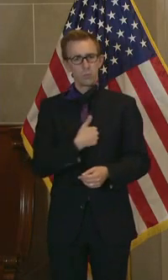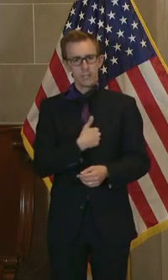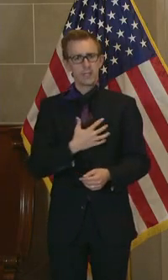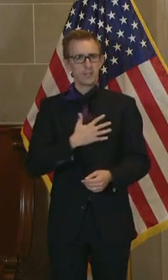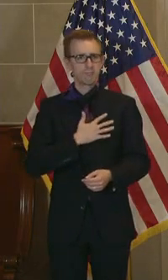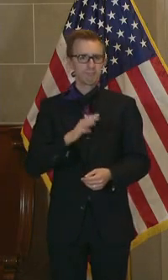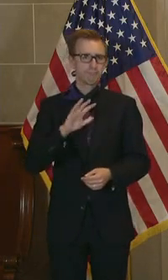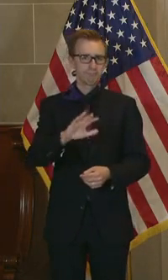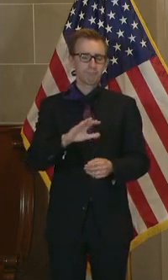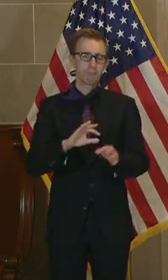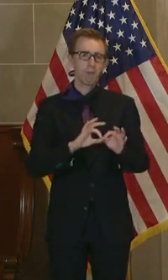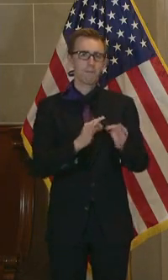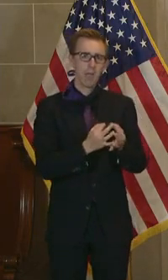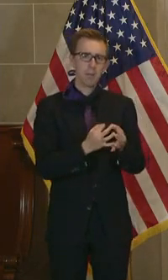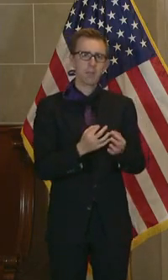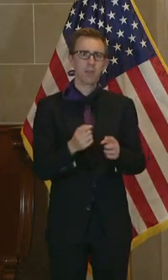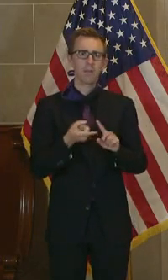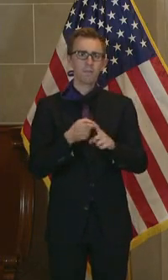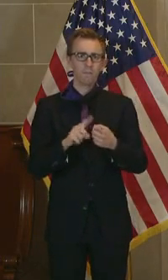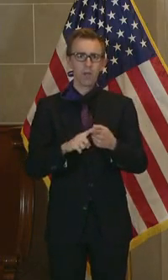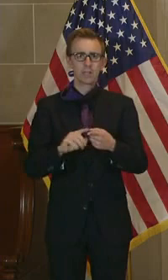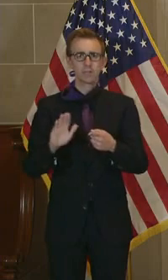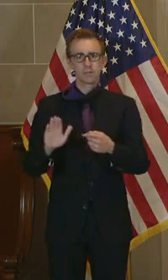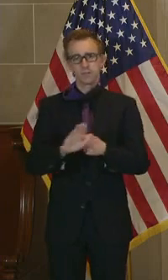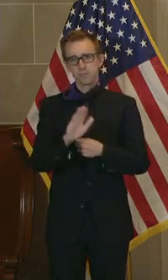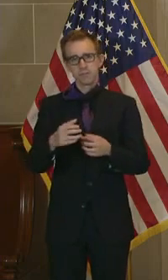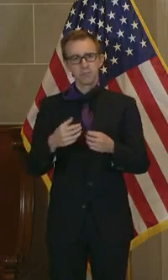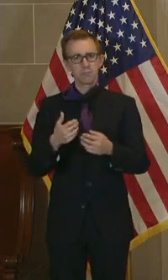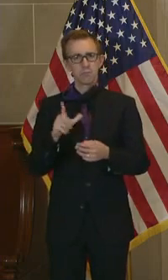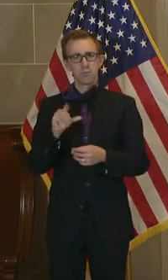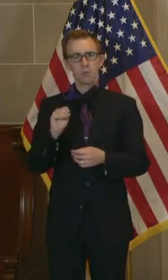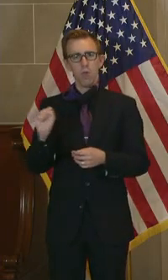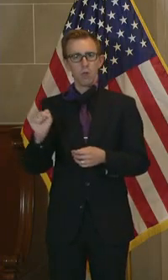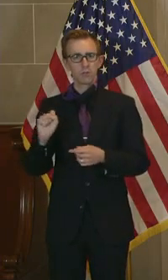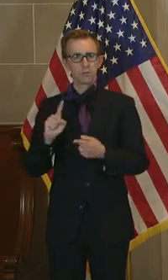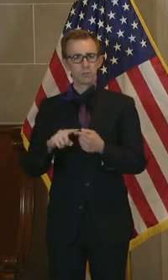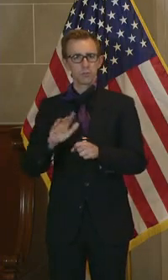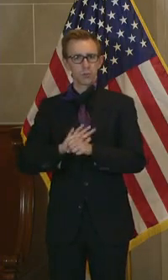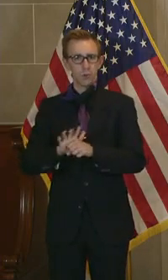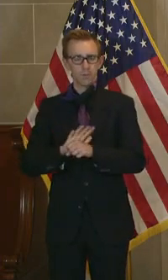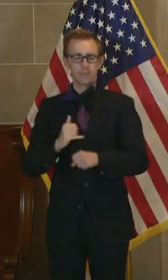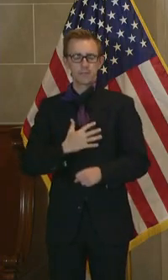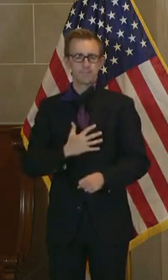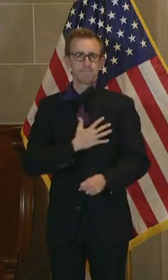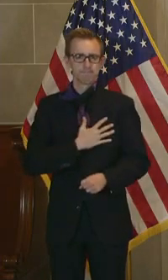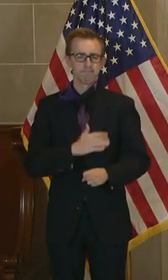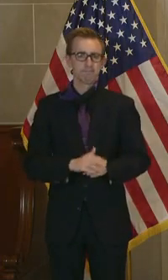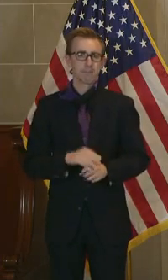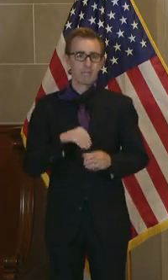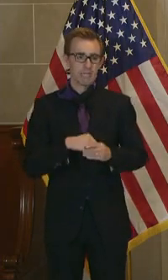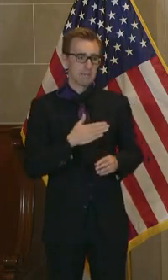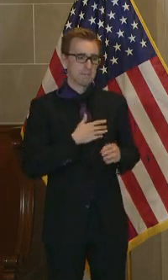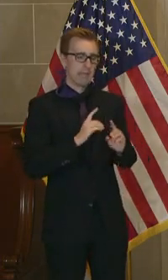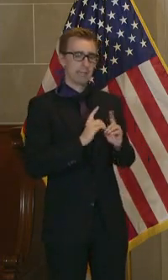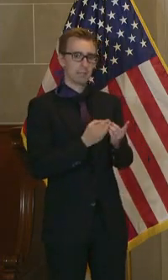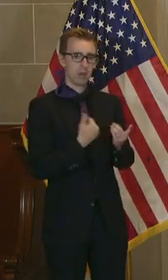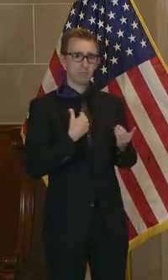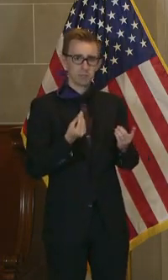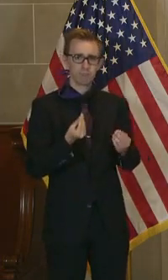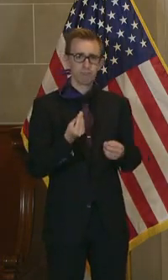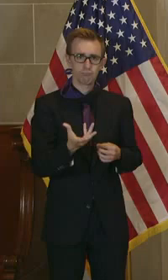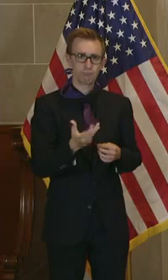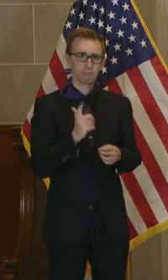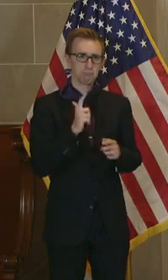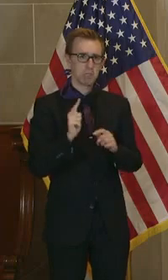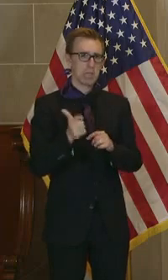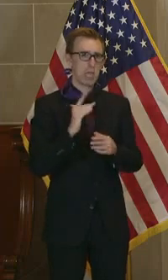and friends who've lost loved ones to COVID-19. We have recently had losses within my own department that I'll tell you about a little